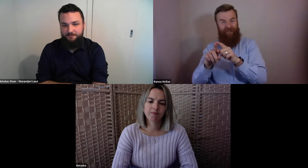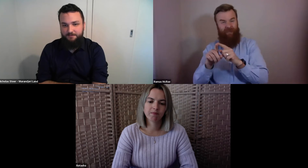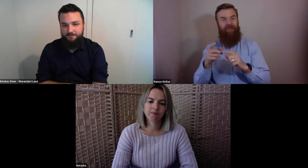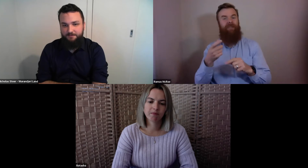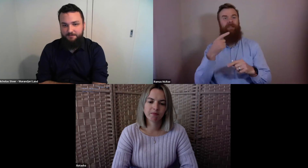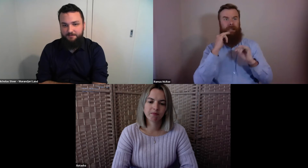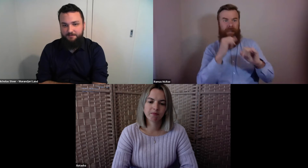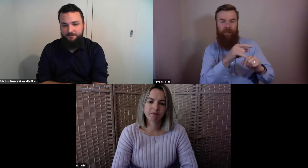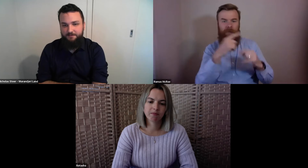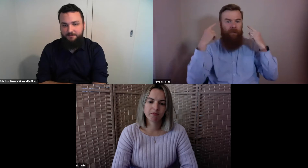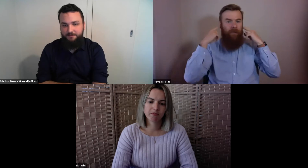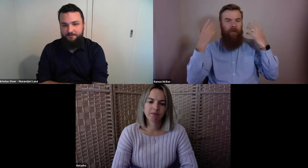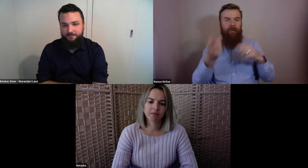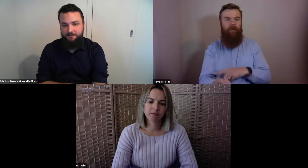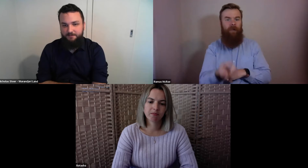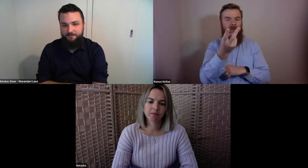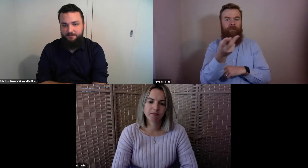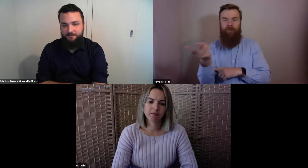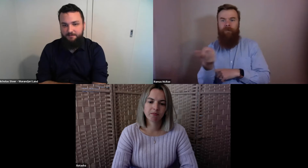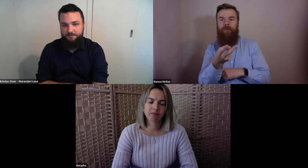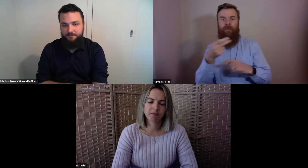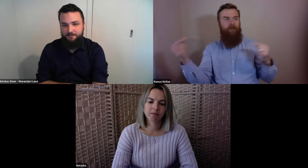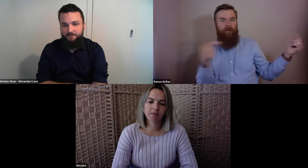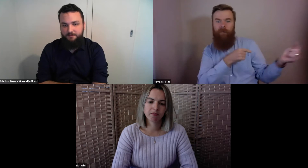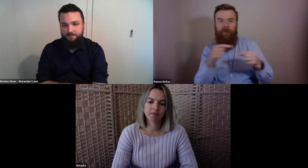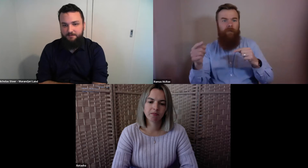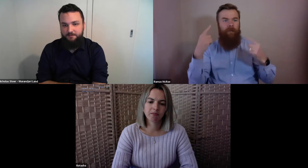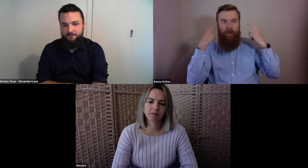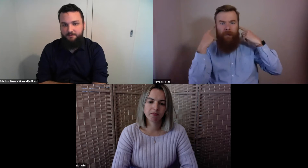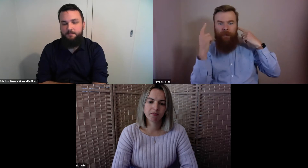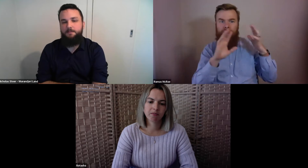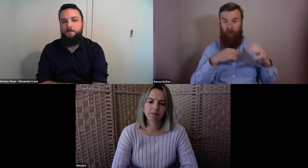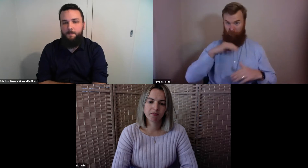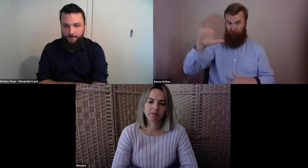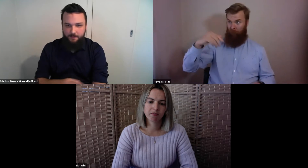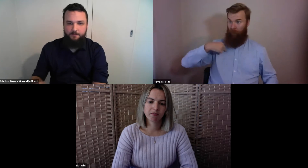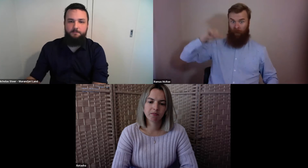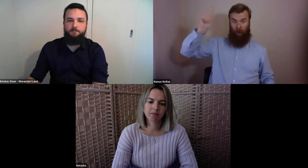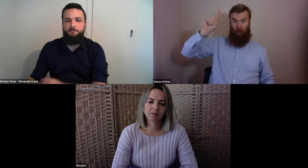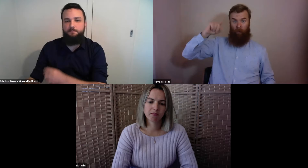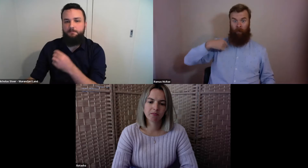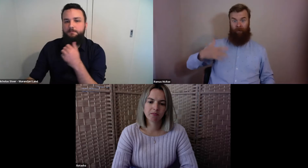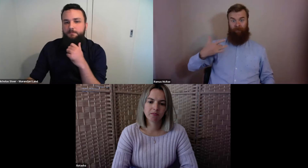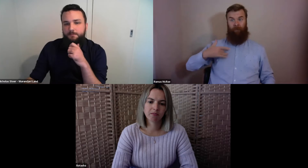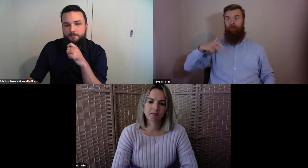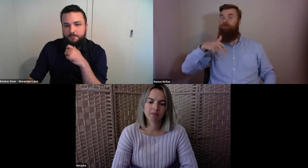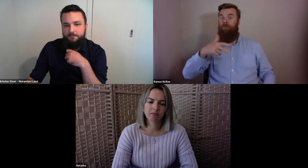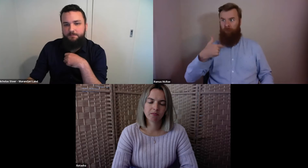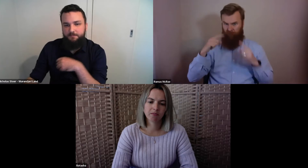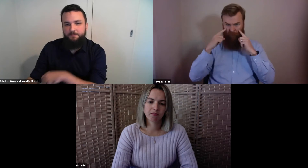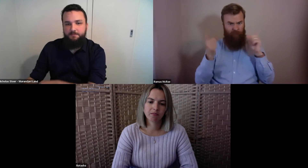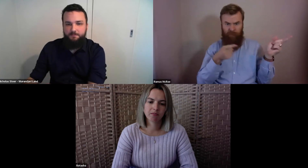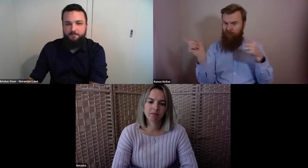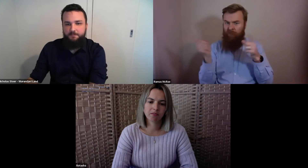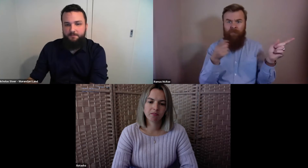I can be of benefit to an employer. Even things like being a forklift driver, people say,